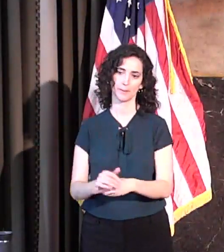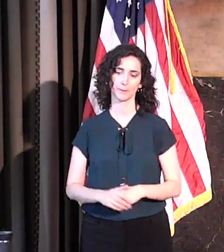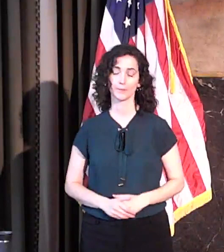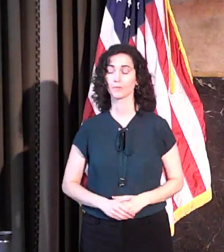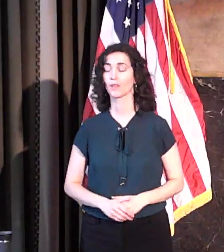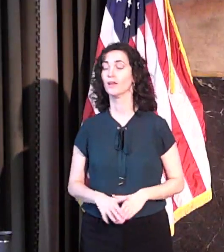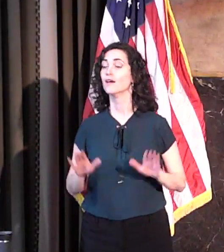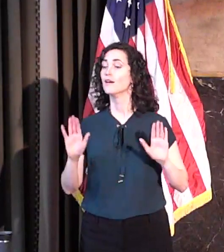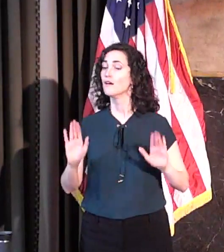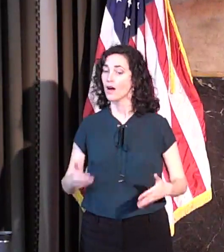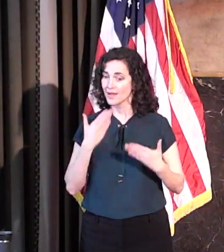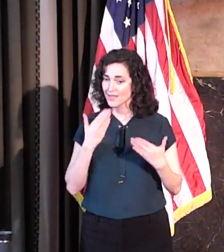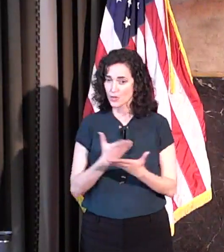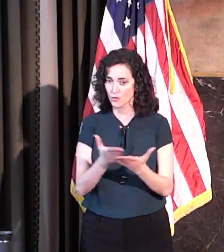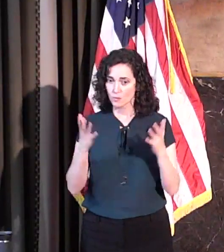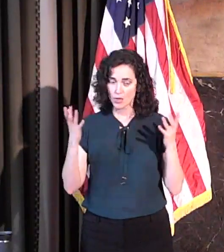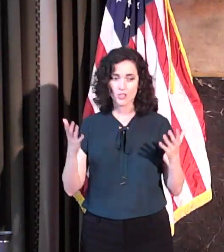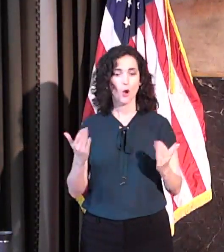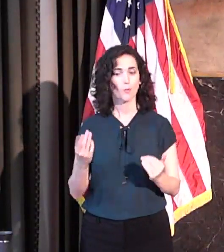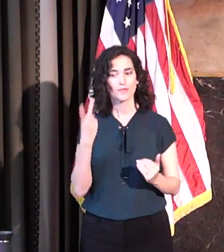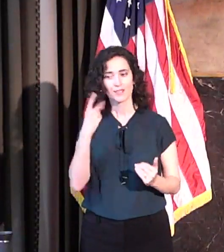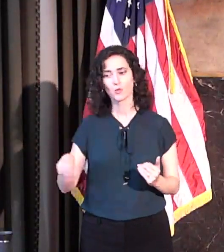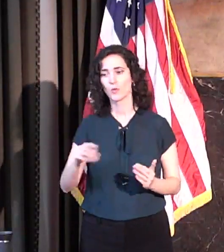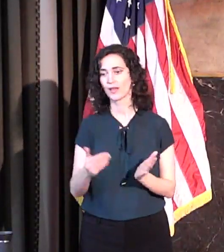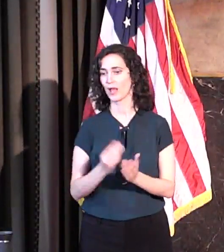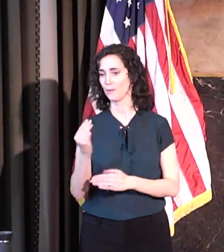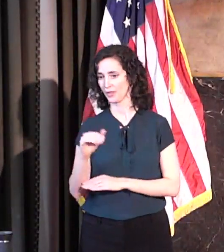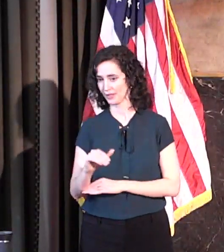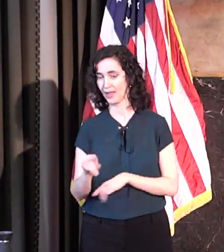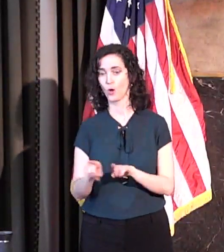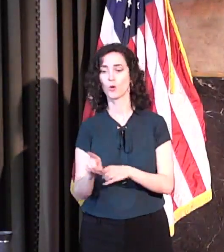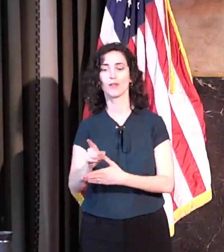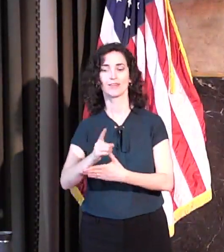Again, we'll see you Monday night, hopefully, and then this next press